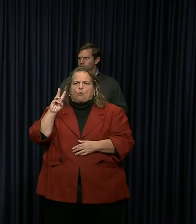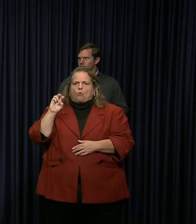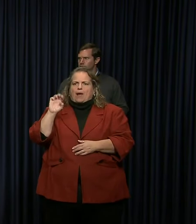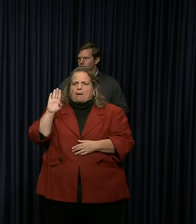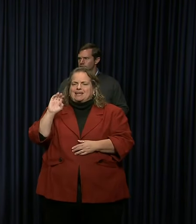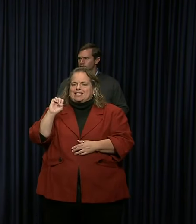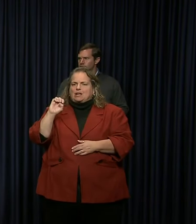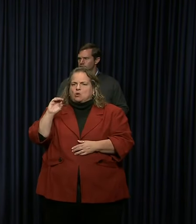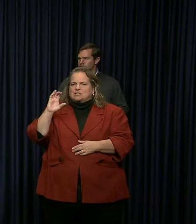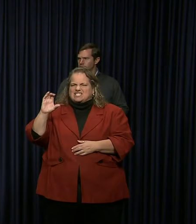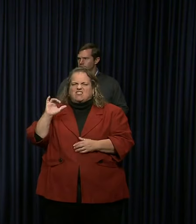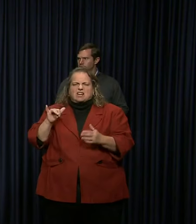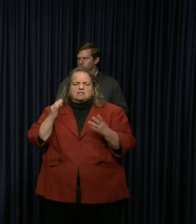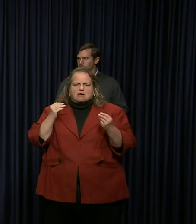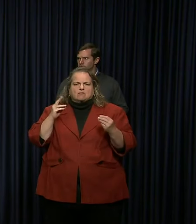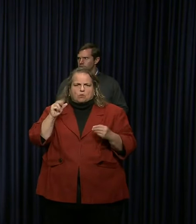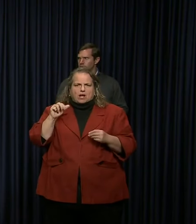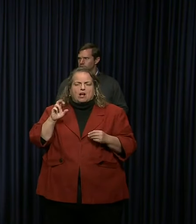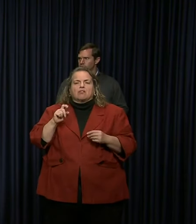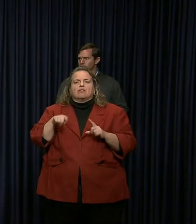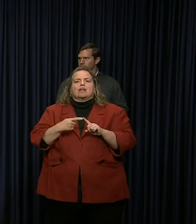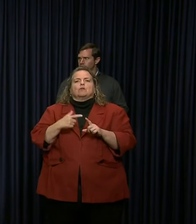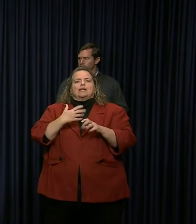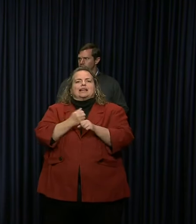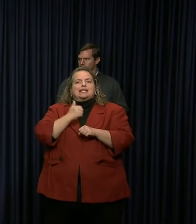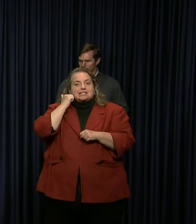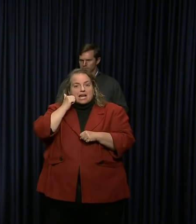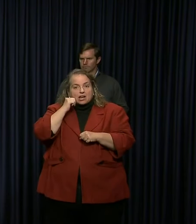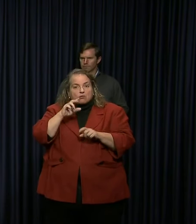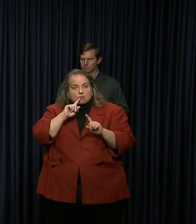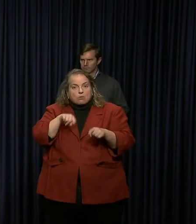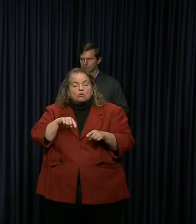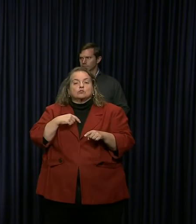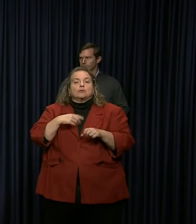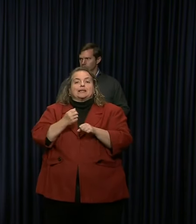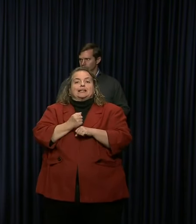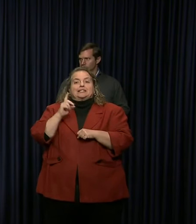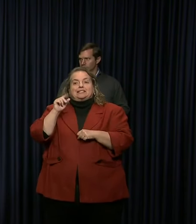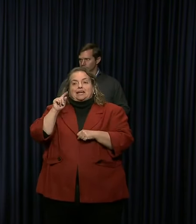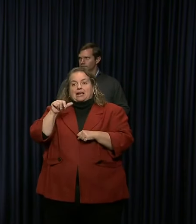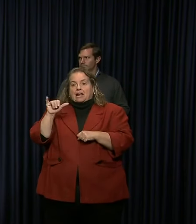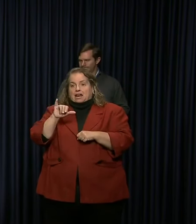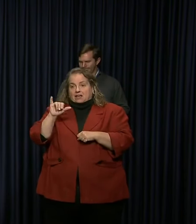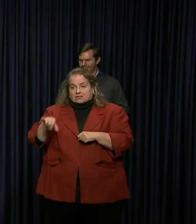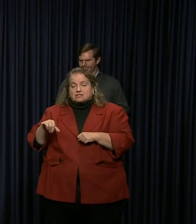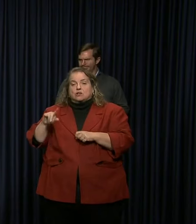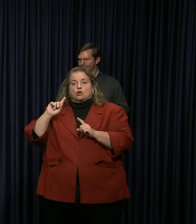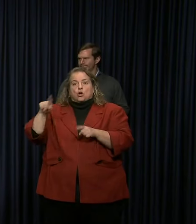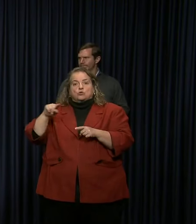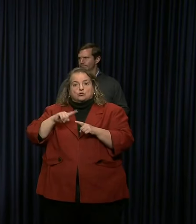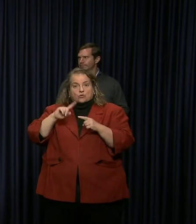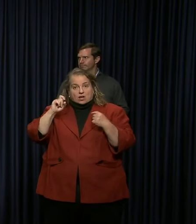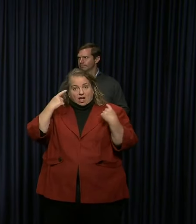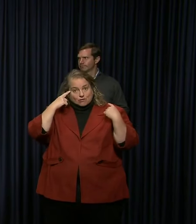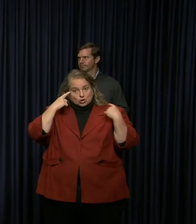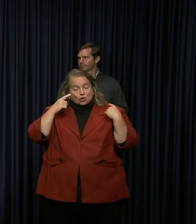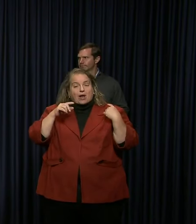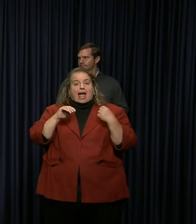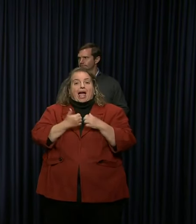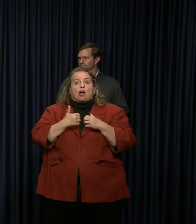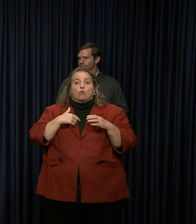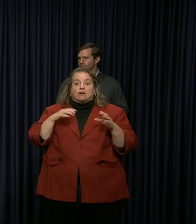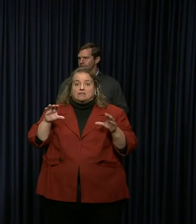program that we use for this. We then get daily reports which give data like this that then go to the governor, so he's aware what we have on hand and how